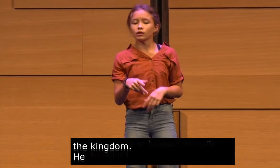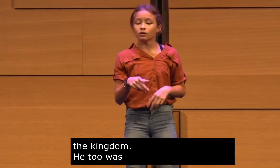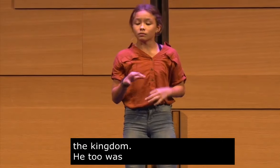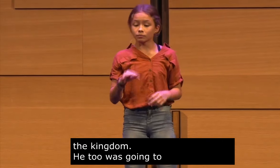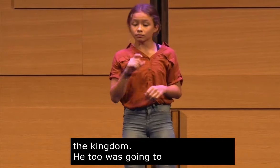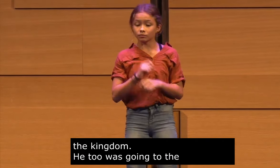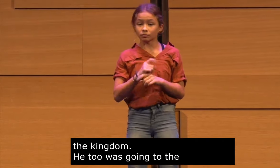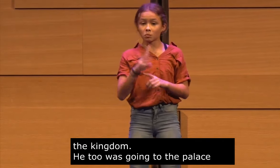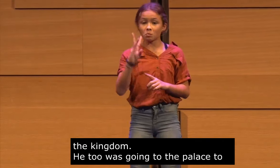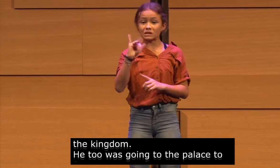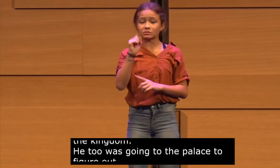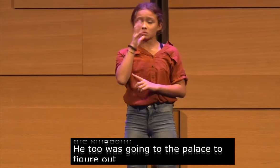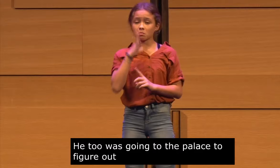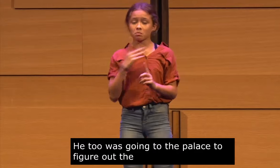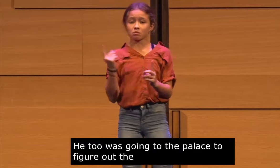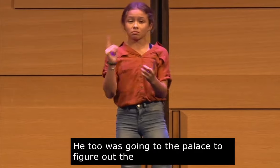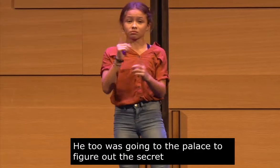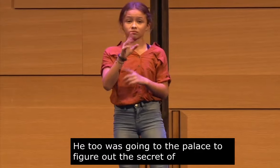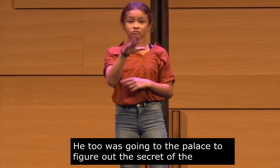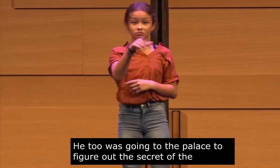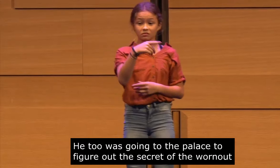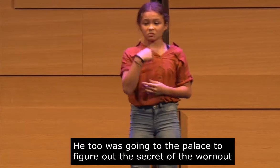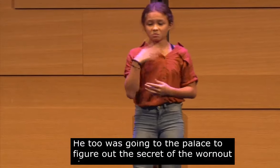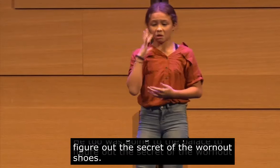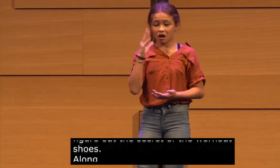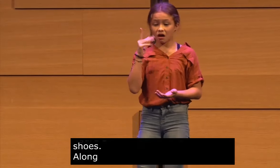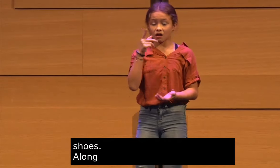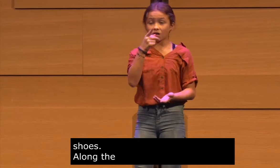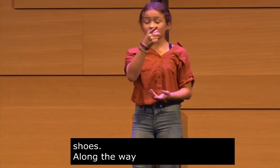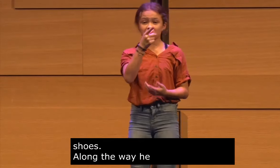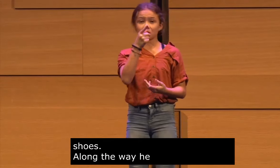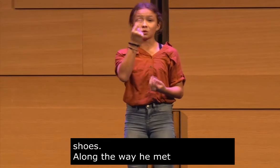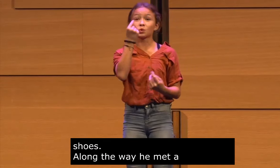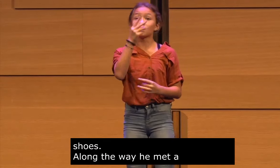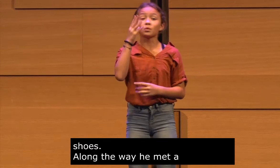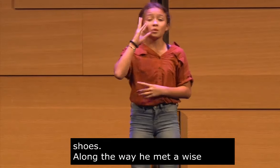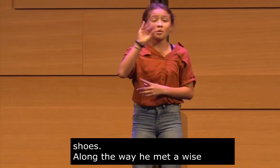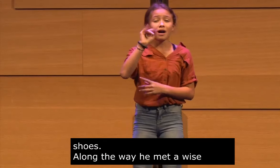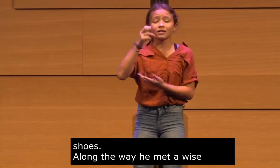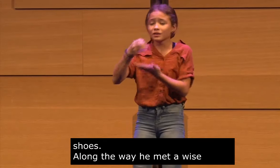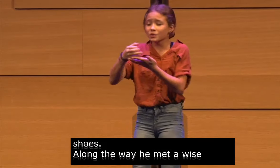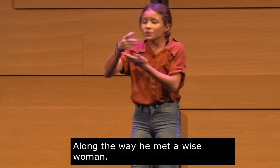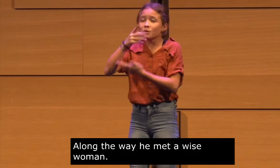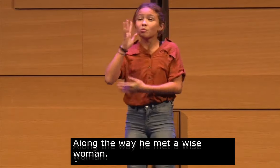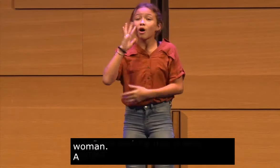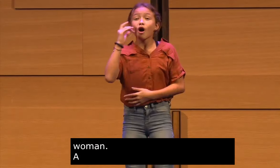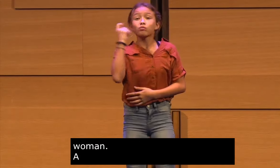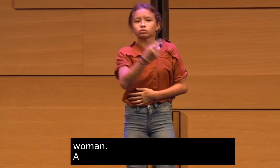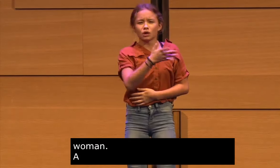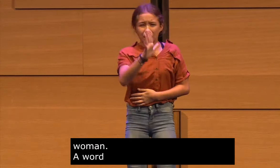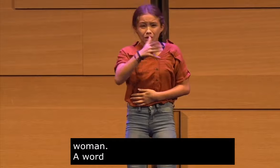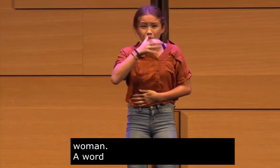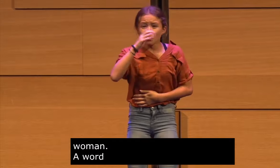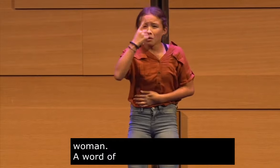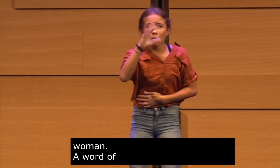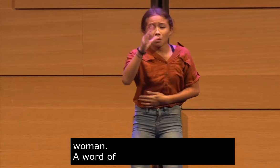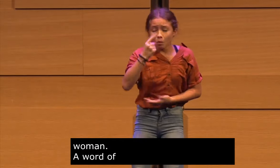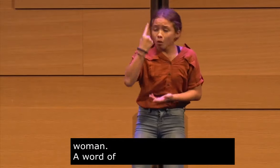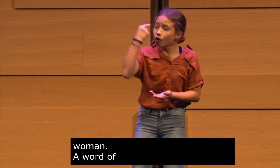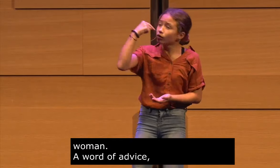of the worn-out shoes. Along the way, he met a wise woman. A word of advice, brave soldier, she said. When you are brought a